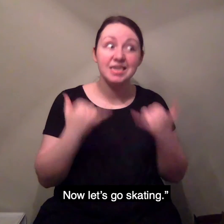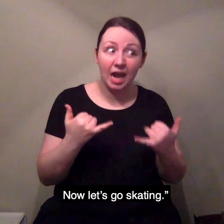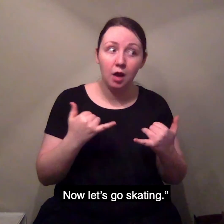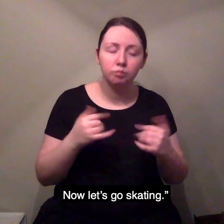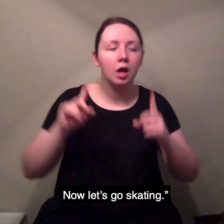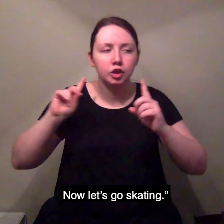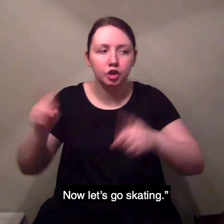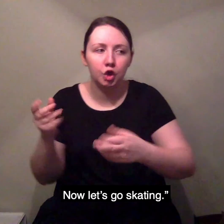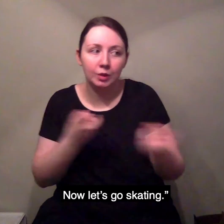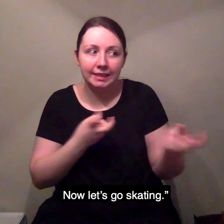Now, let's go skating."